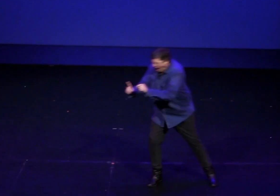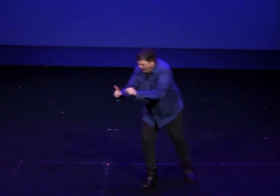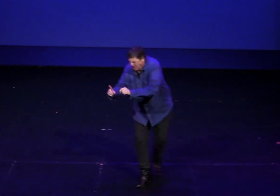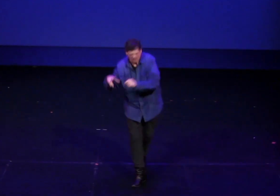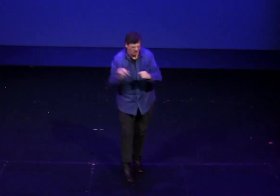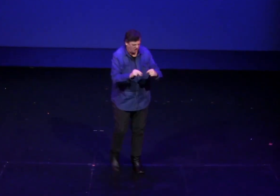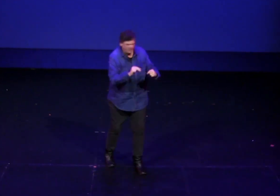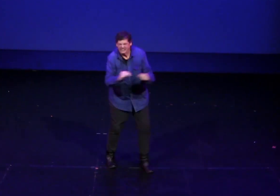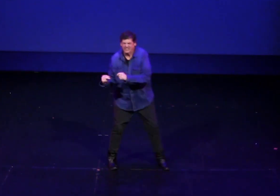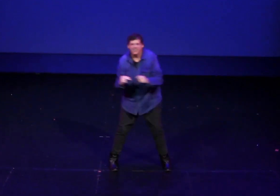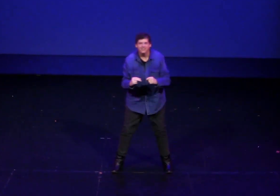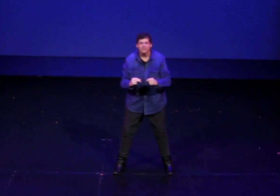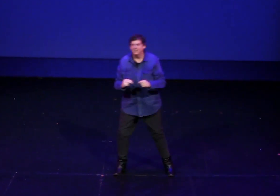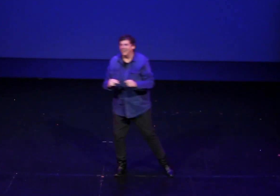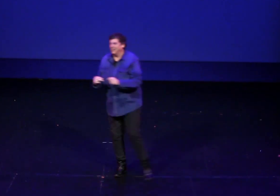I won. No.